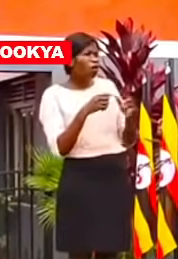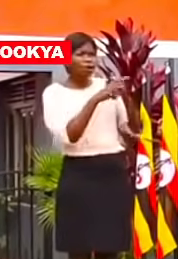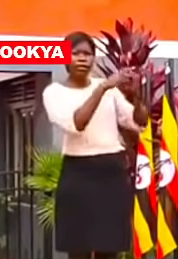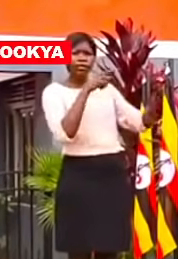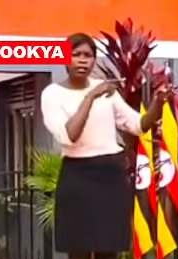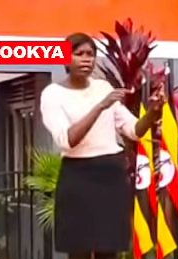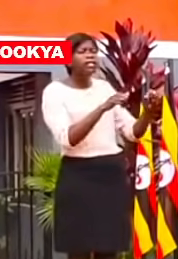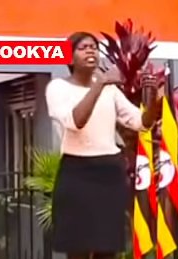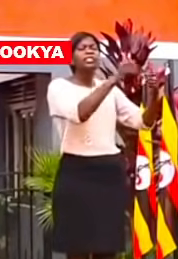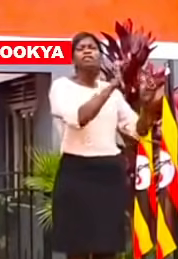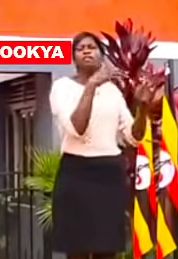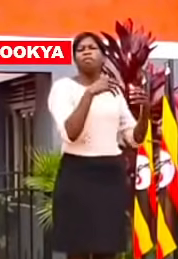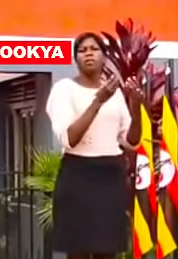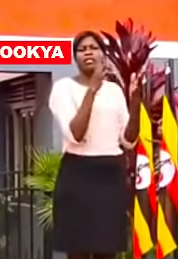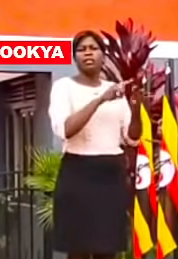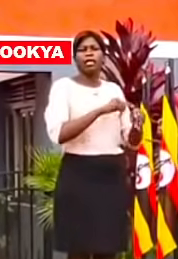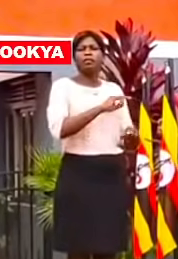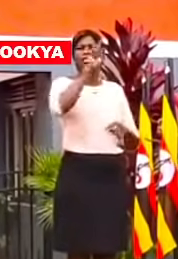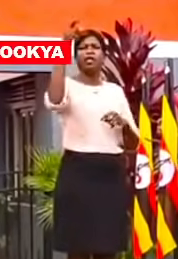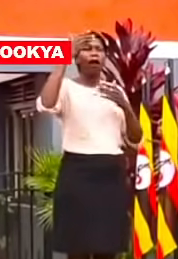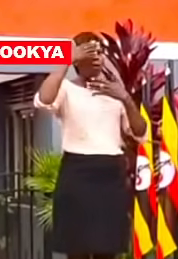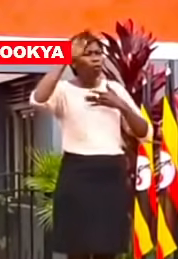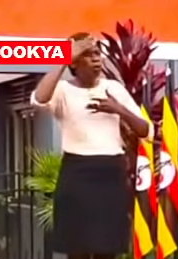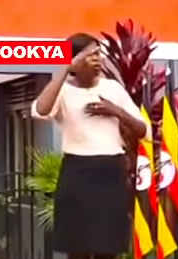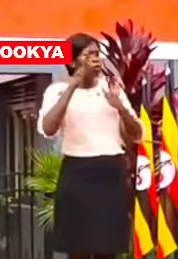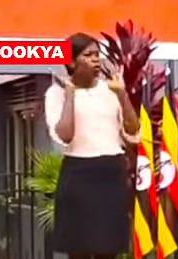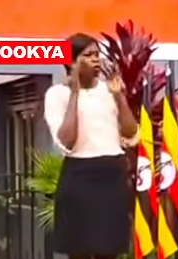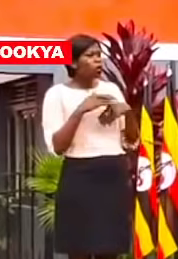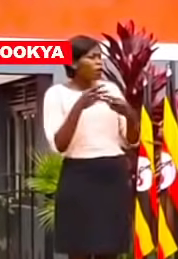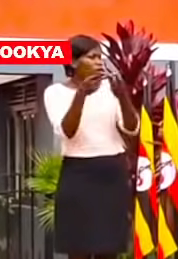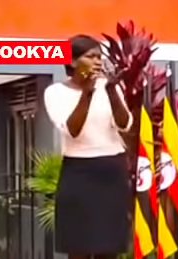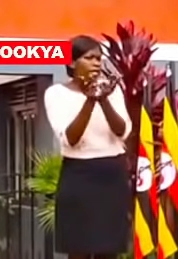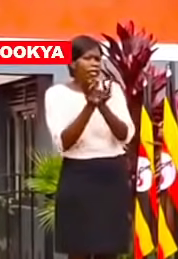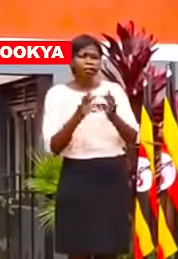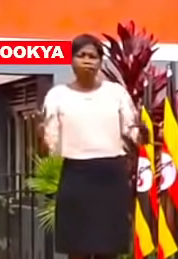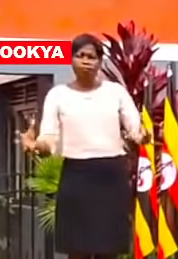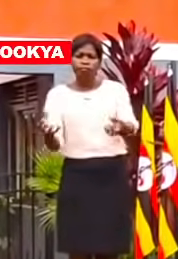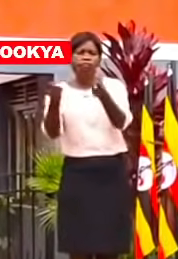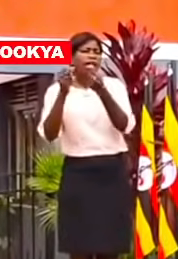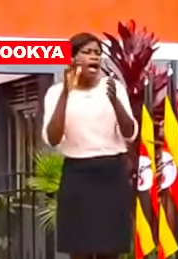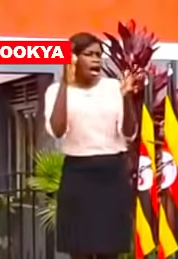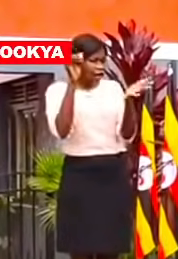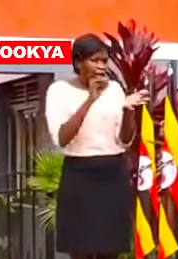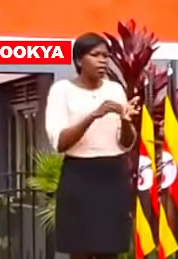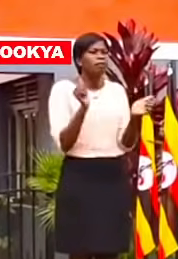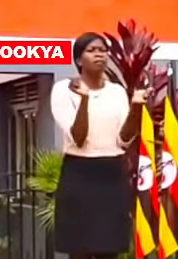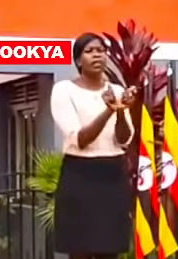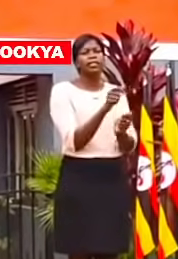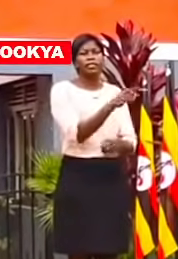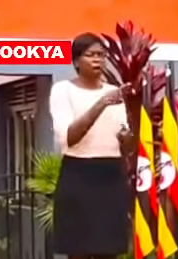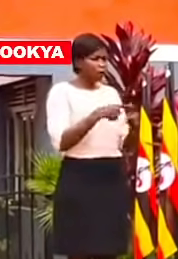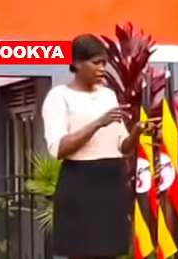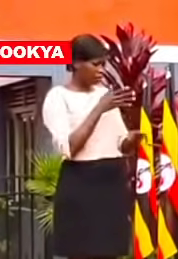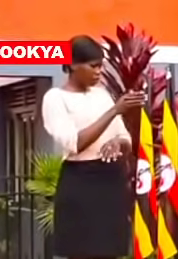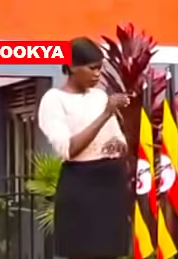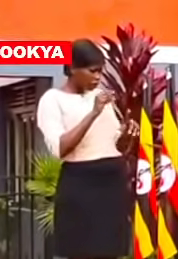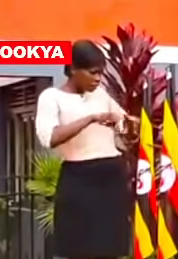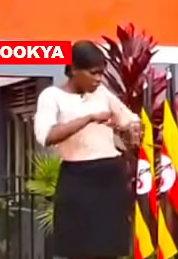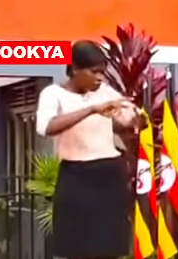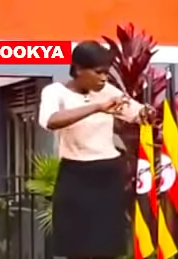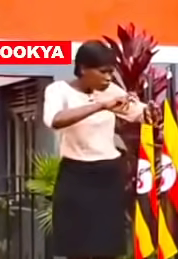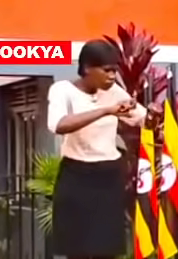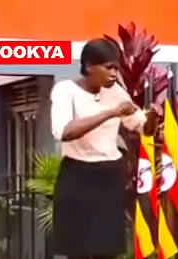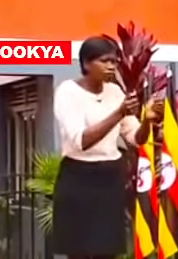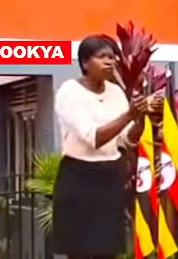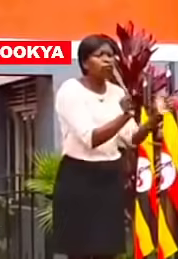people and arrested them, tortured them. Eventually, these people turned out to be innocent and they were let off the hook by